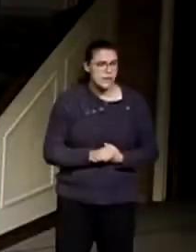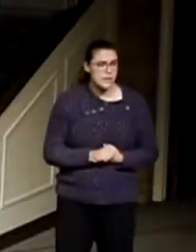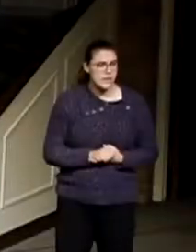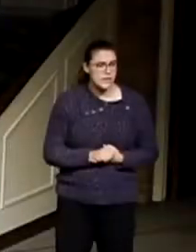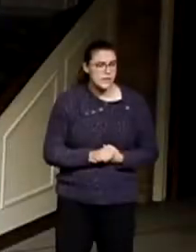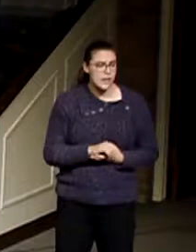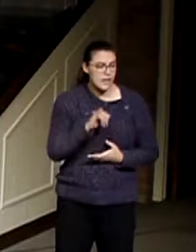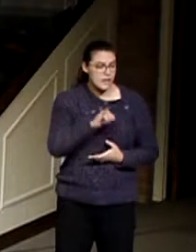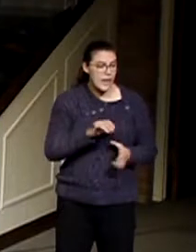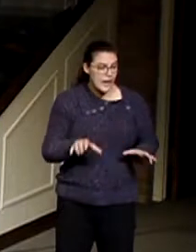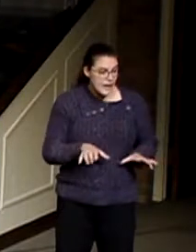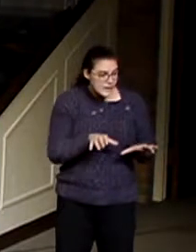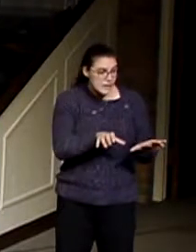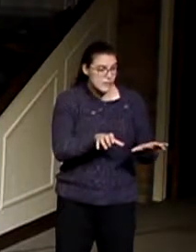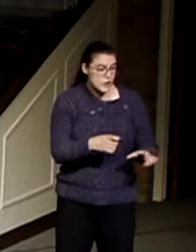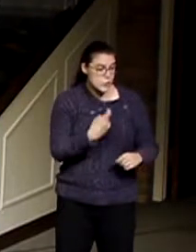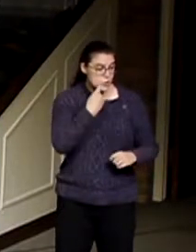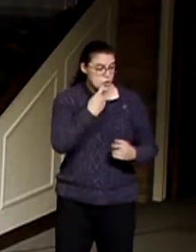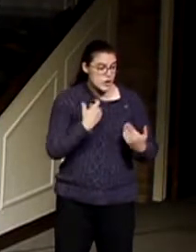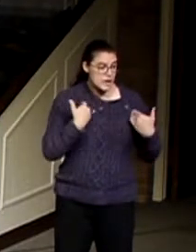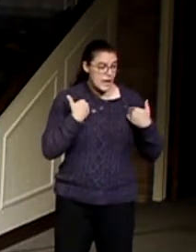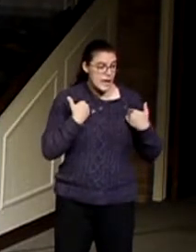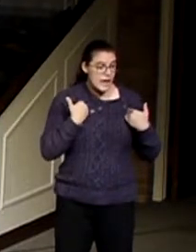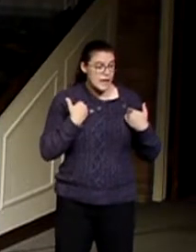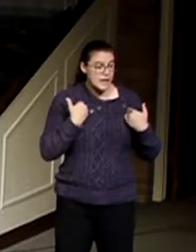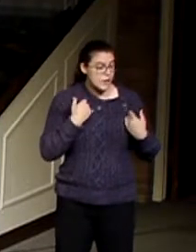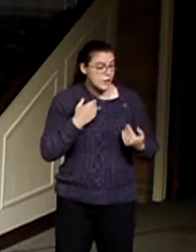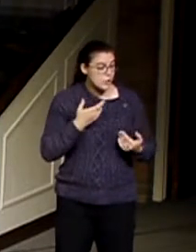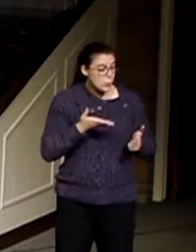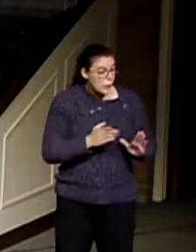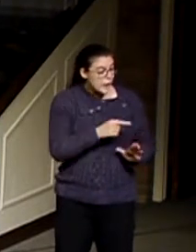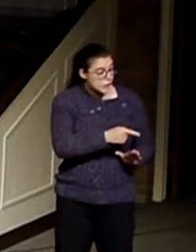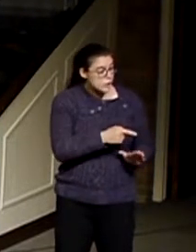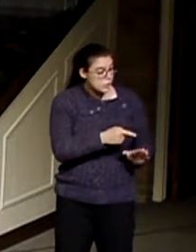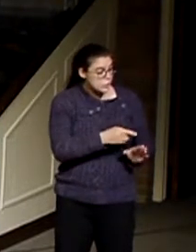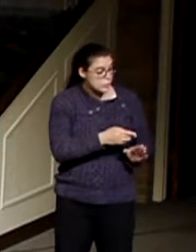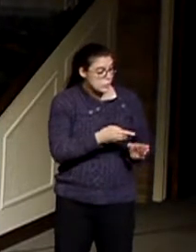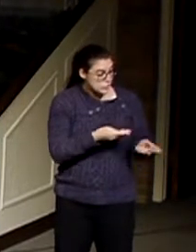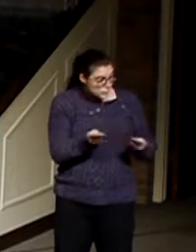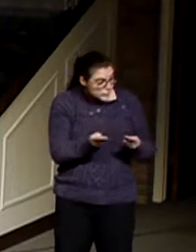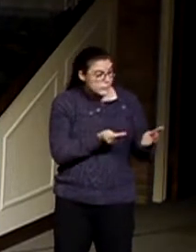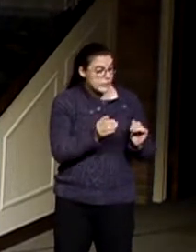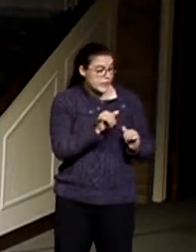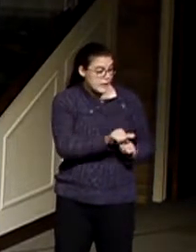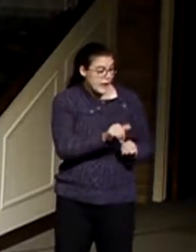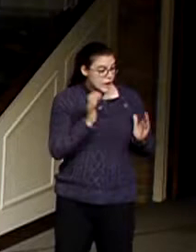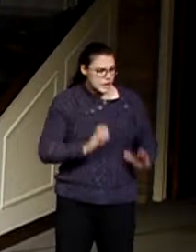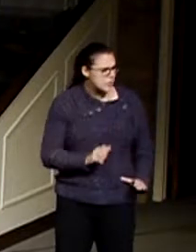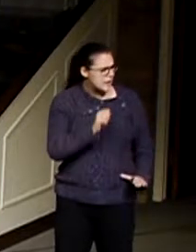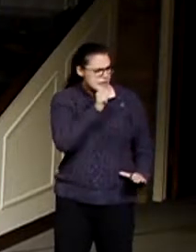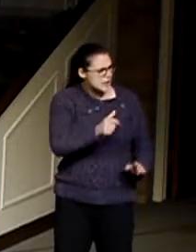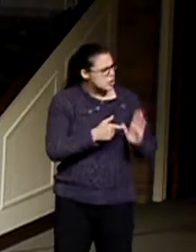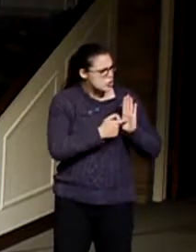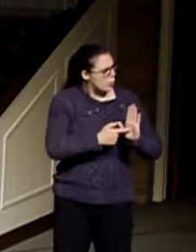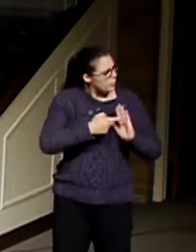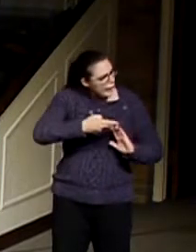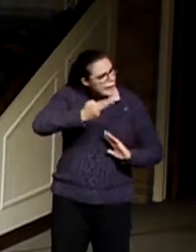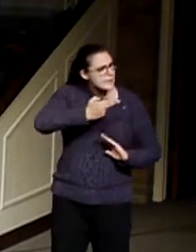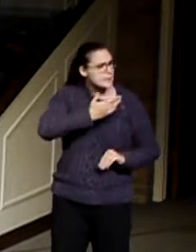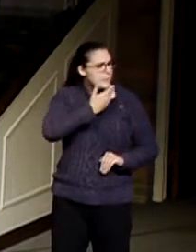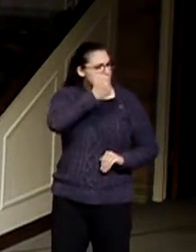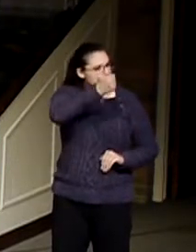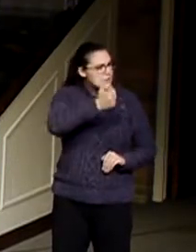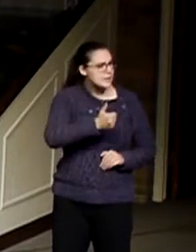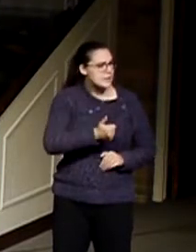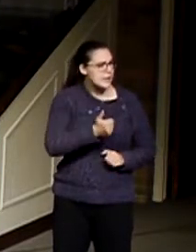That attitude that you just had and way you handed that thing to that customer, that was wrong because it didn't reflect the highest and best in every